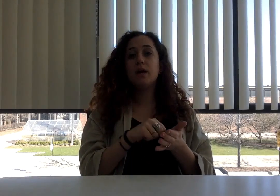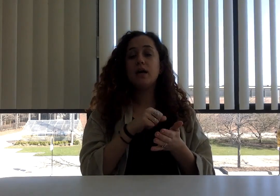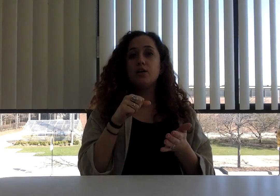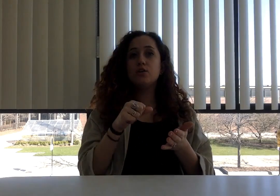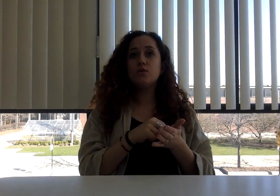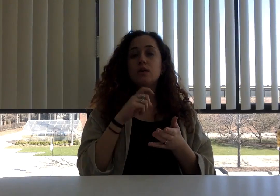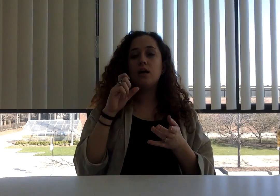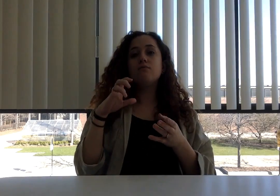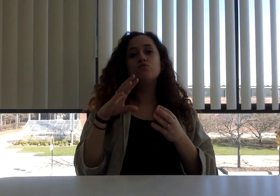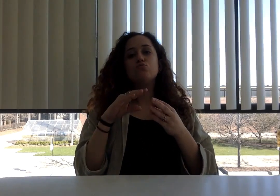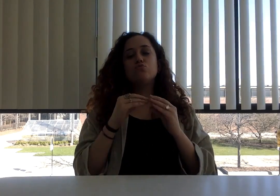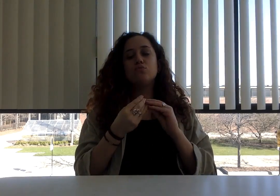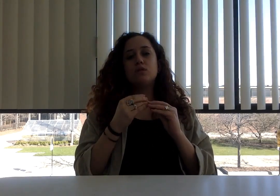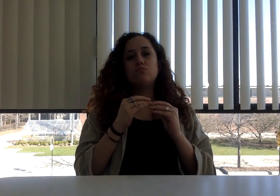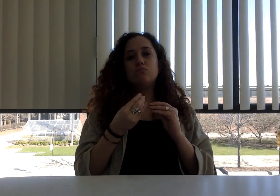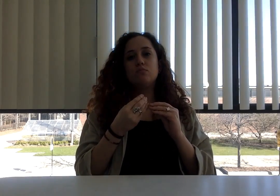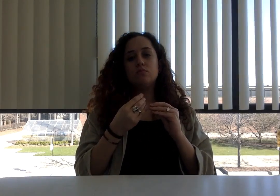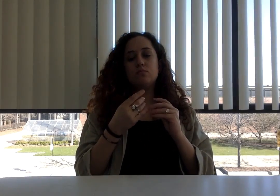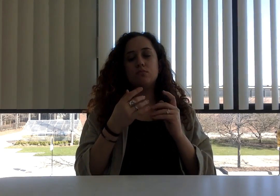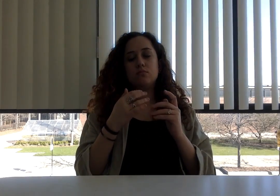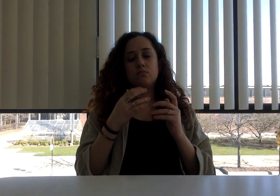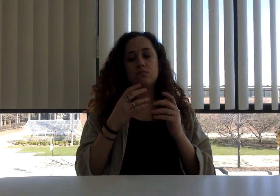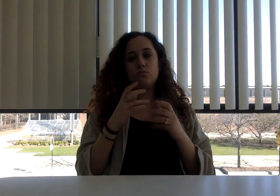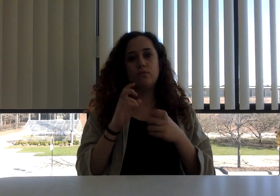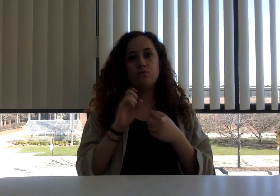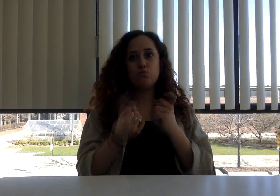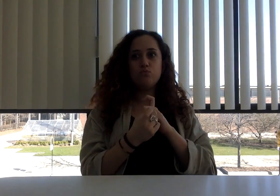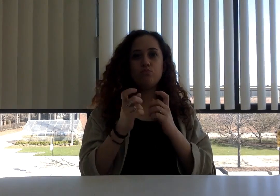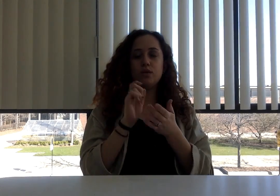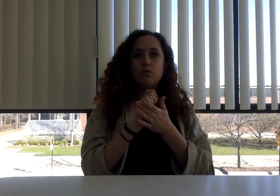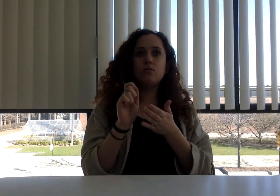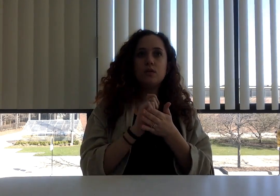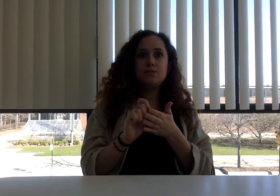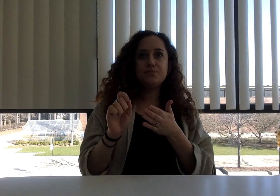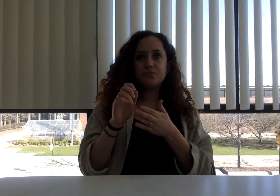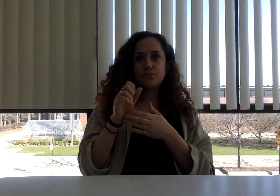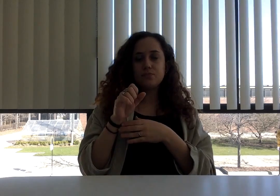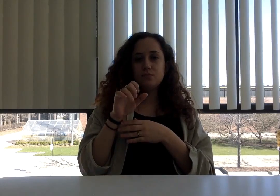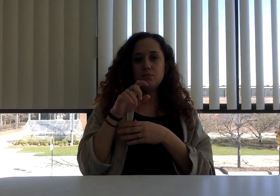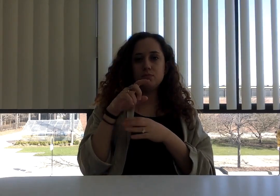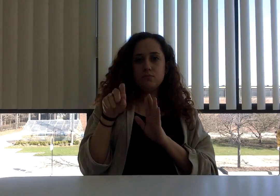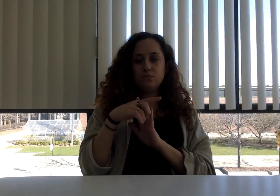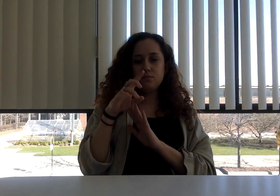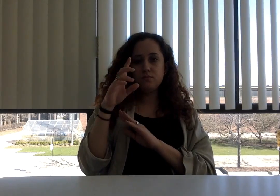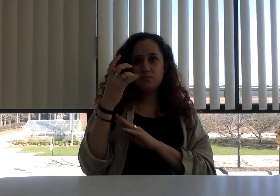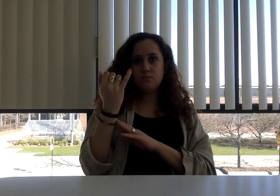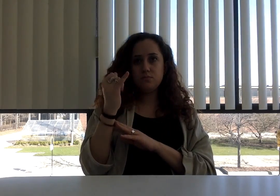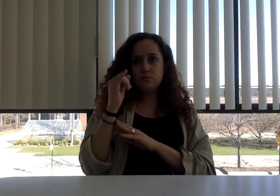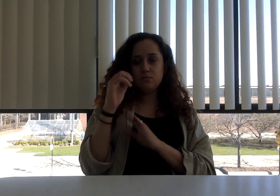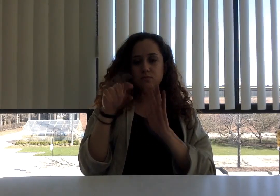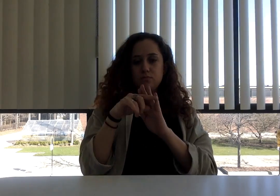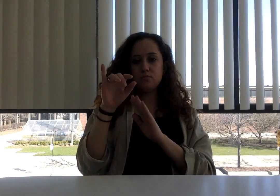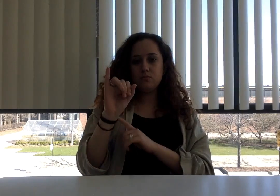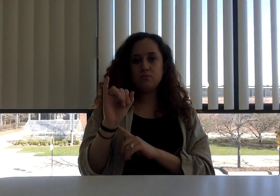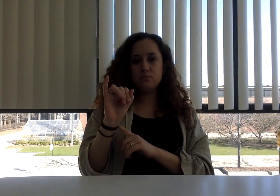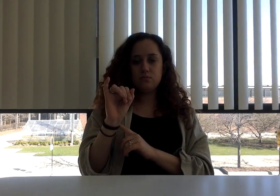as negative 9 times I squared. And that was for factoring purposes, but we'll get there in just a